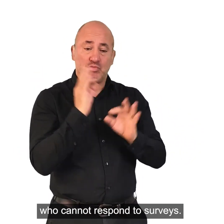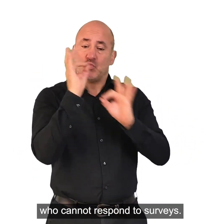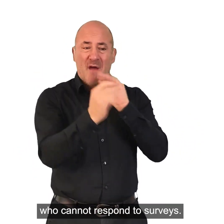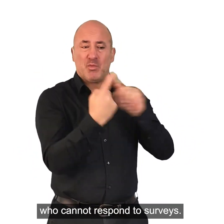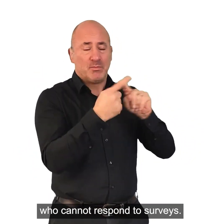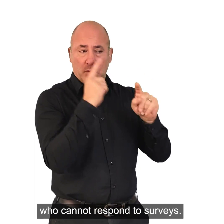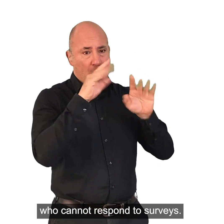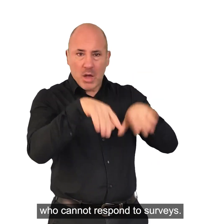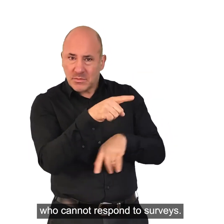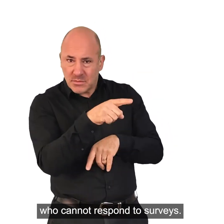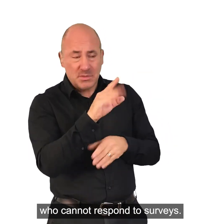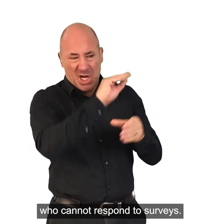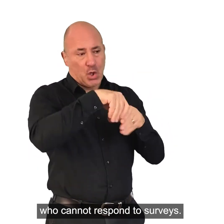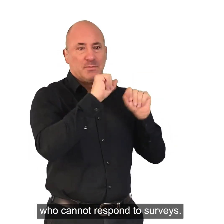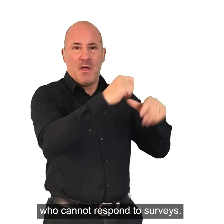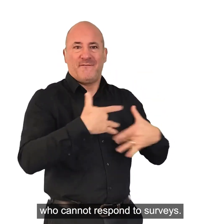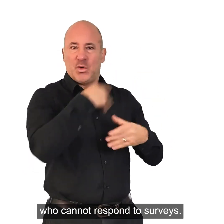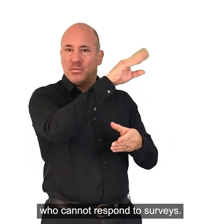people who cannot respond to surveys.